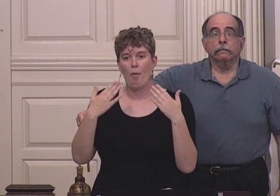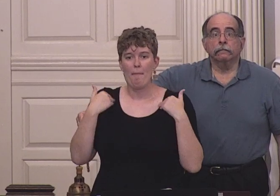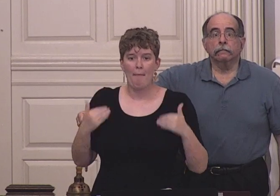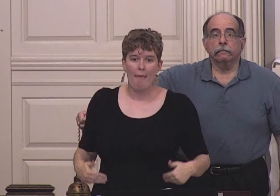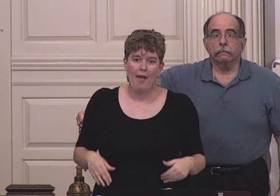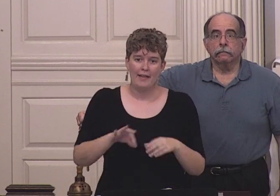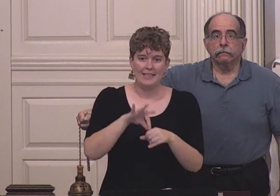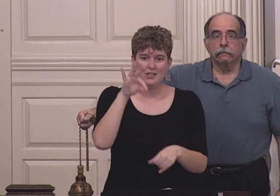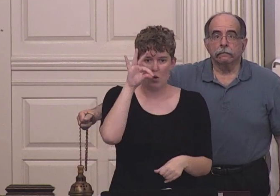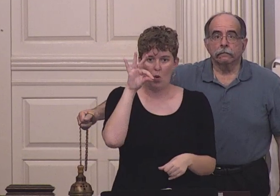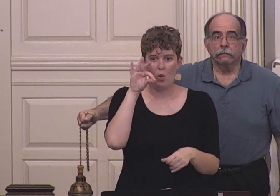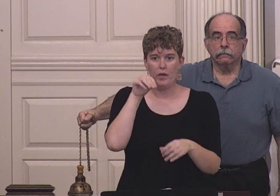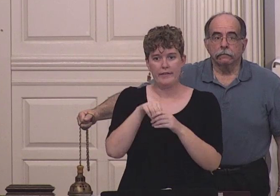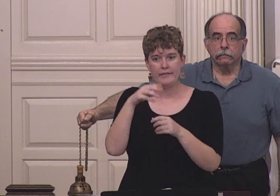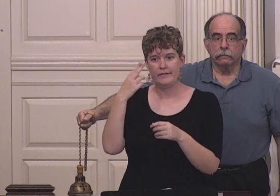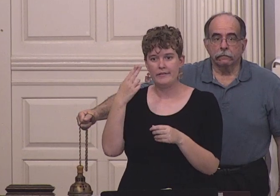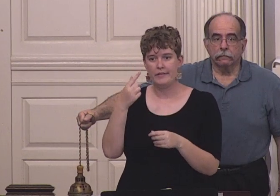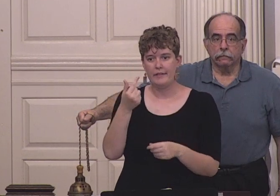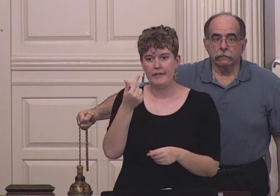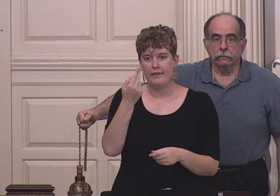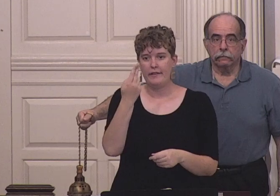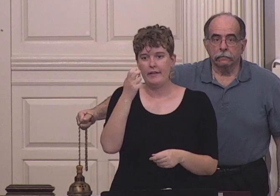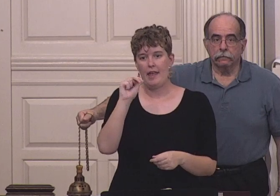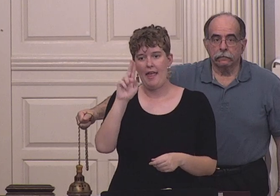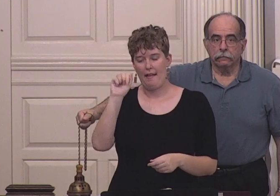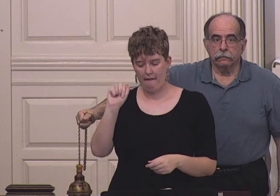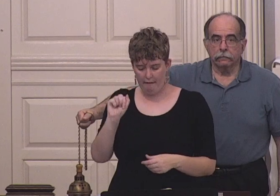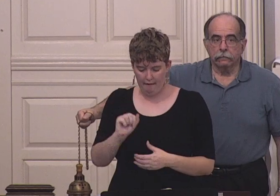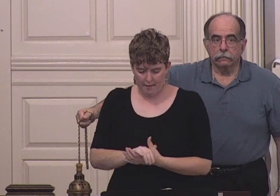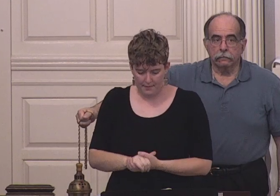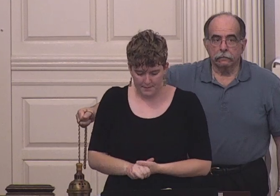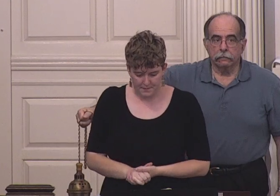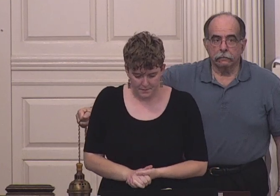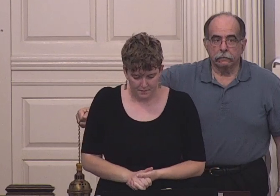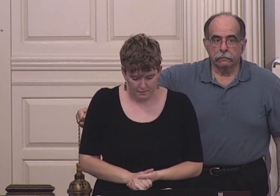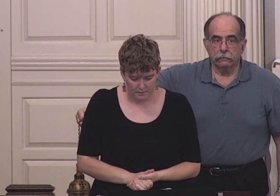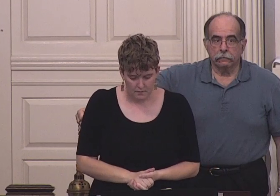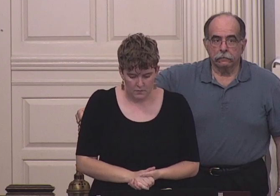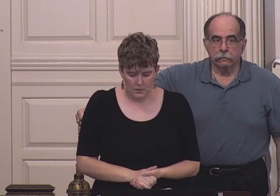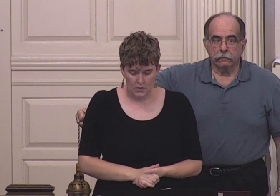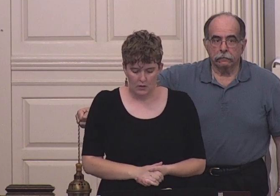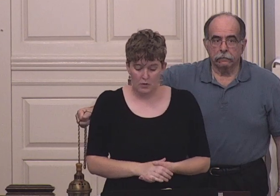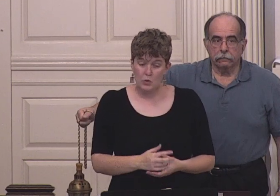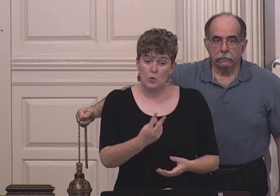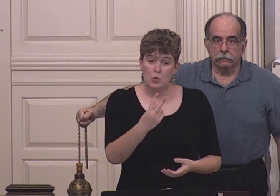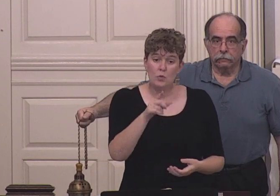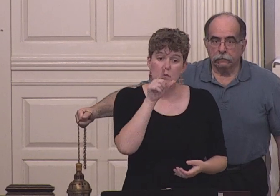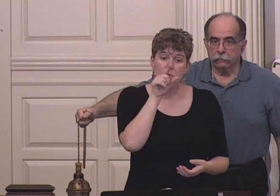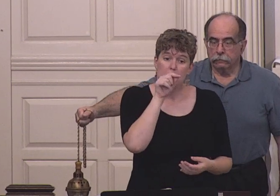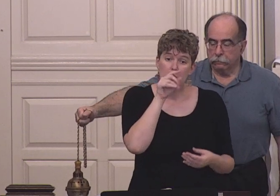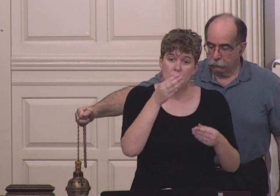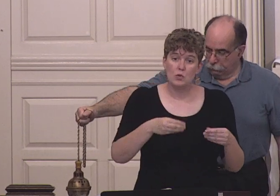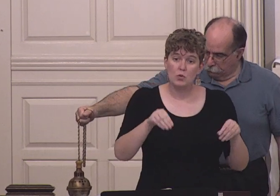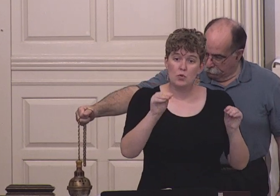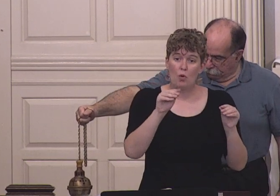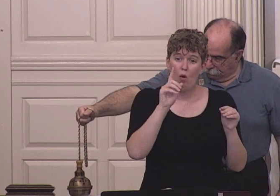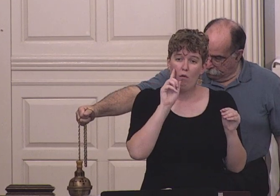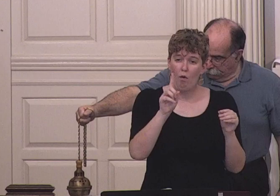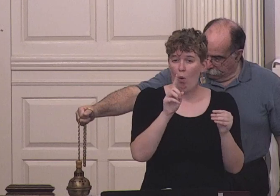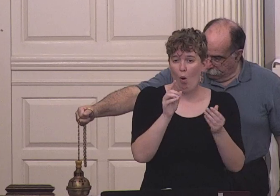body in Gehenna. Are not two sparrows sold for a small